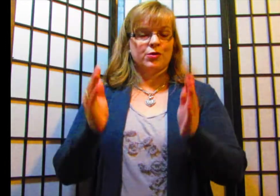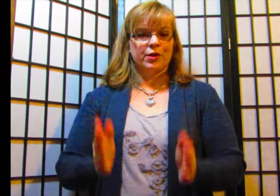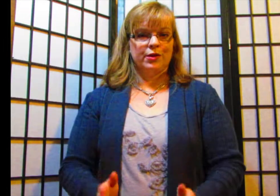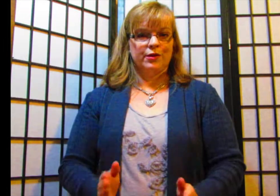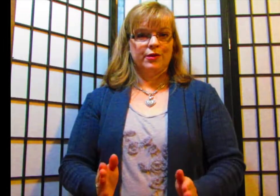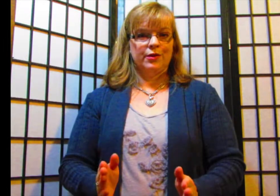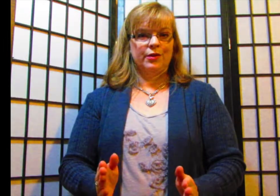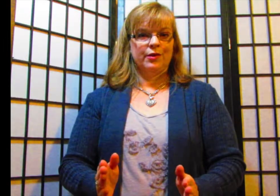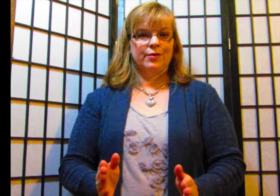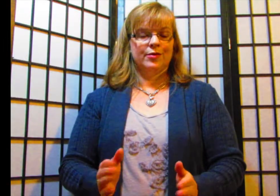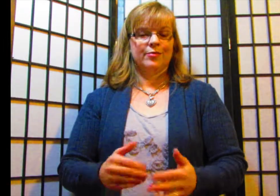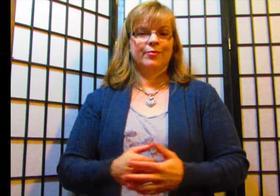Actor.